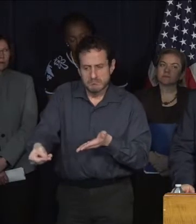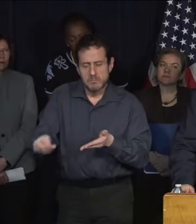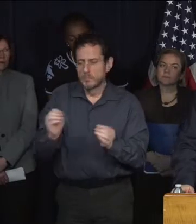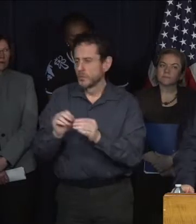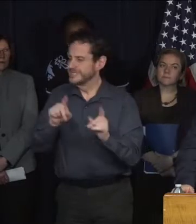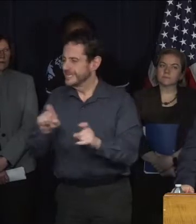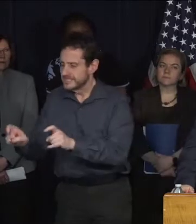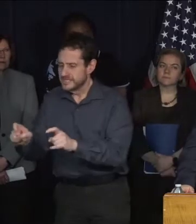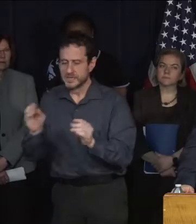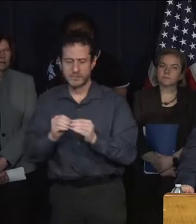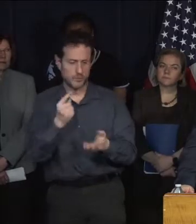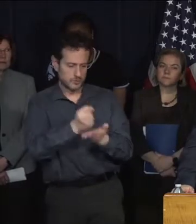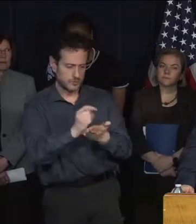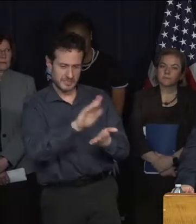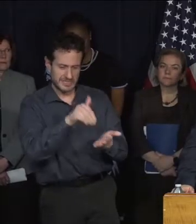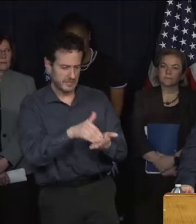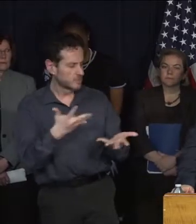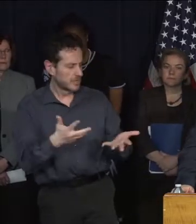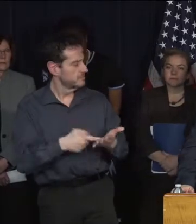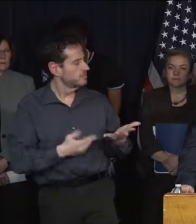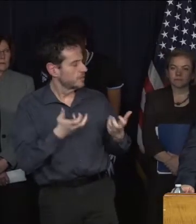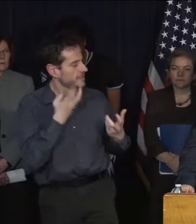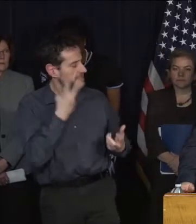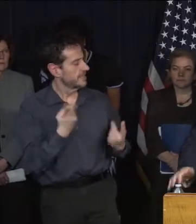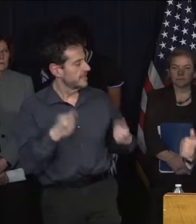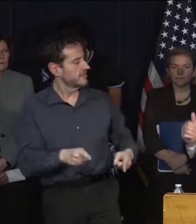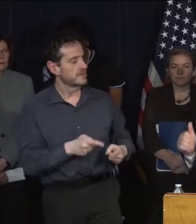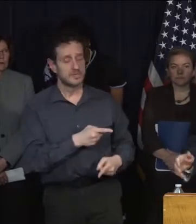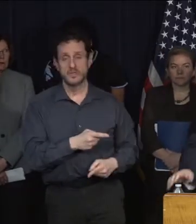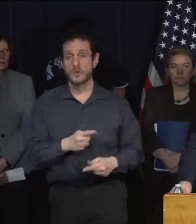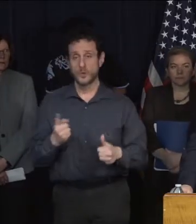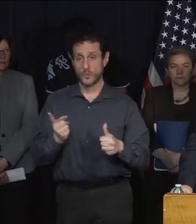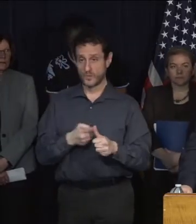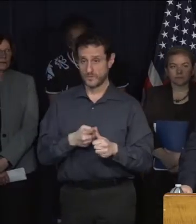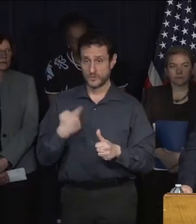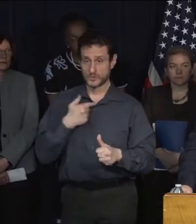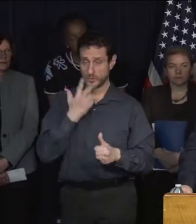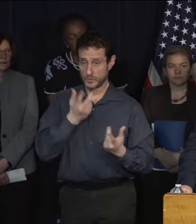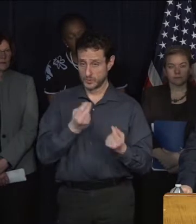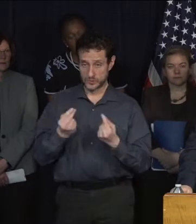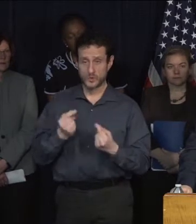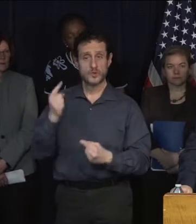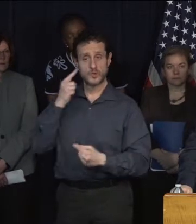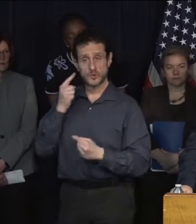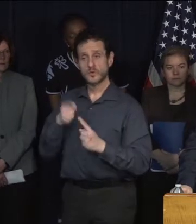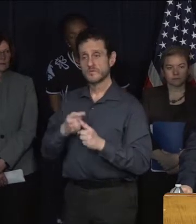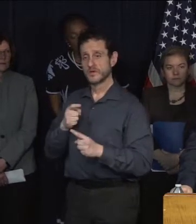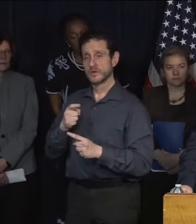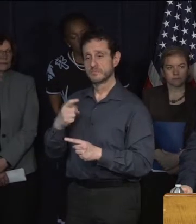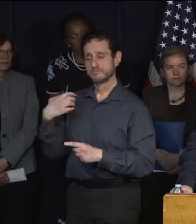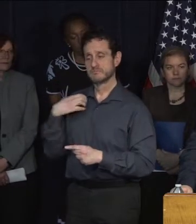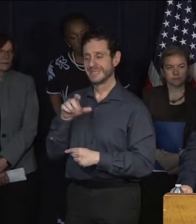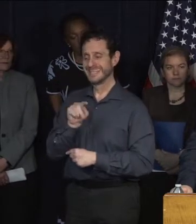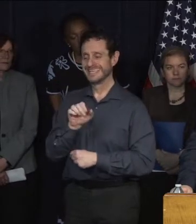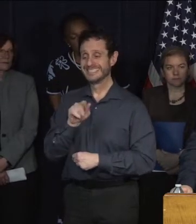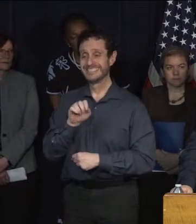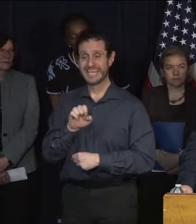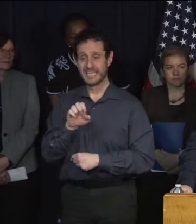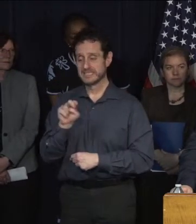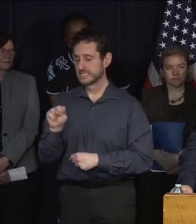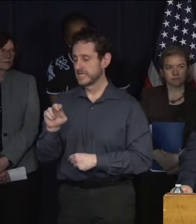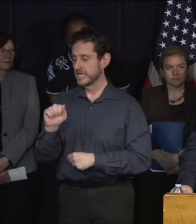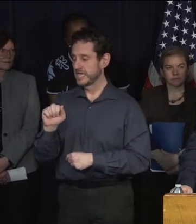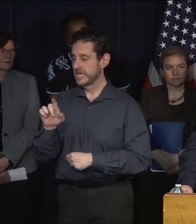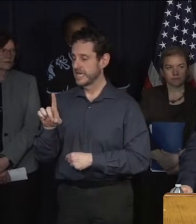Well, right now, the very first thing that we'll do is, and you heard it from General Tate Nadeau, we're going to